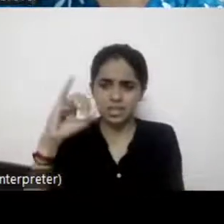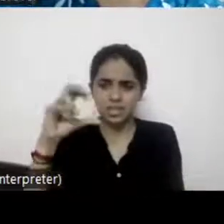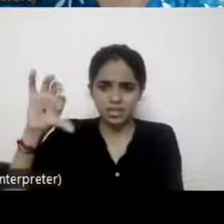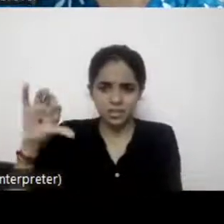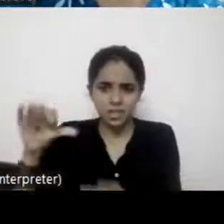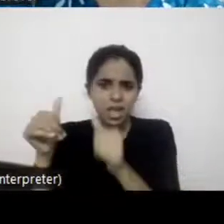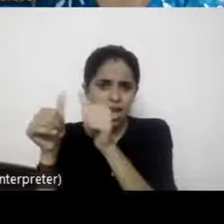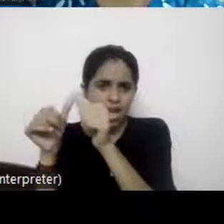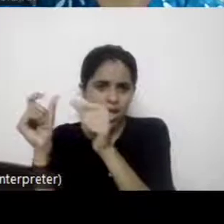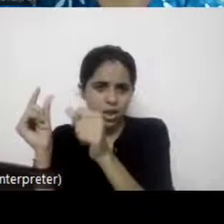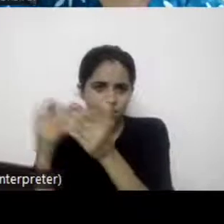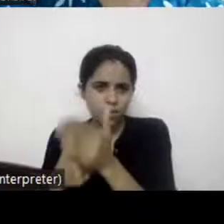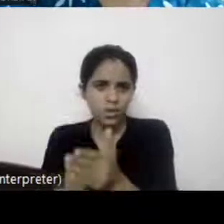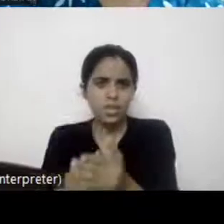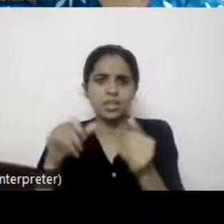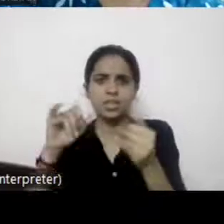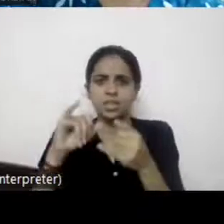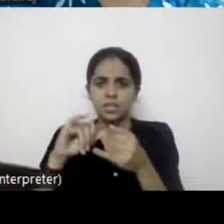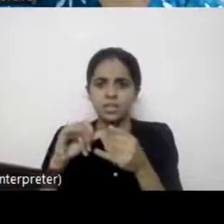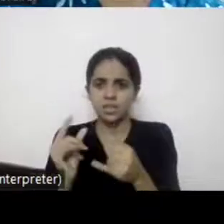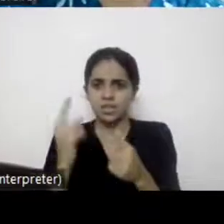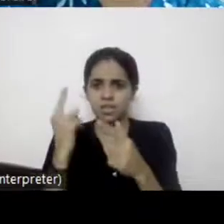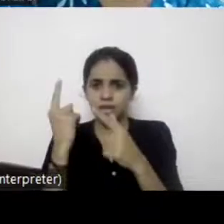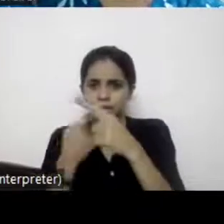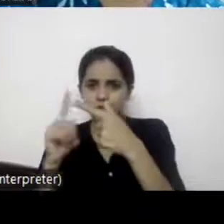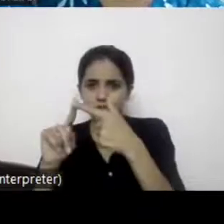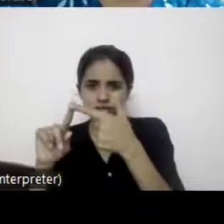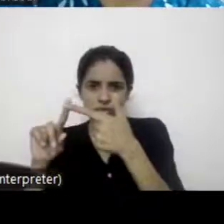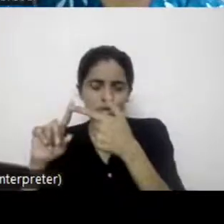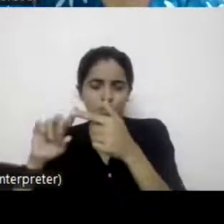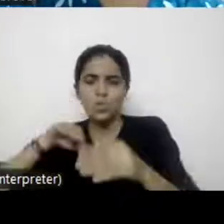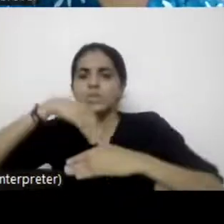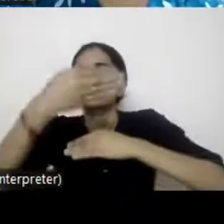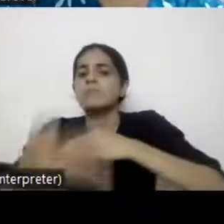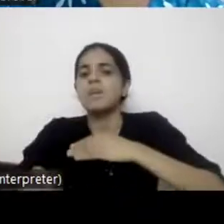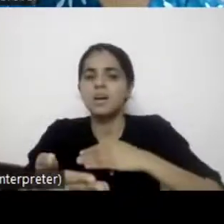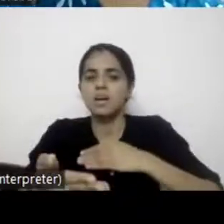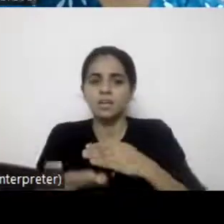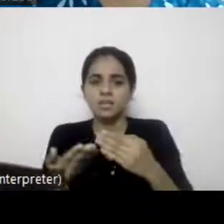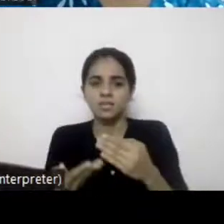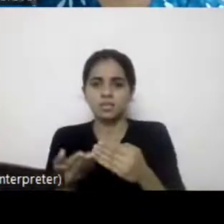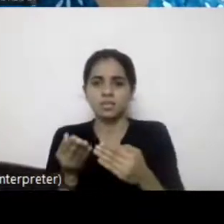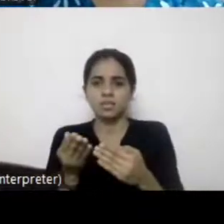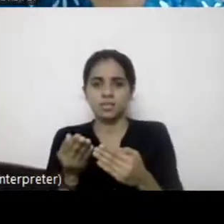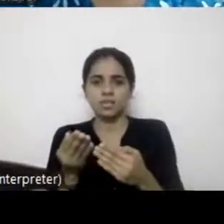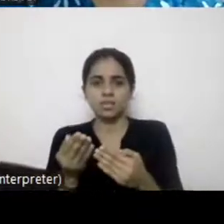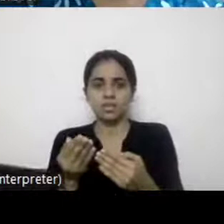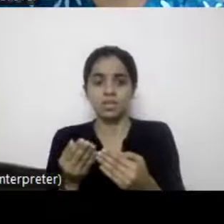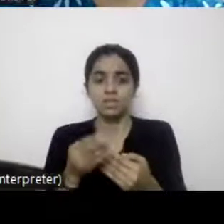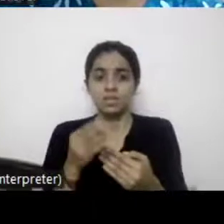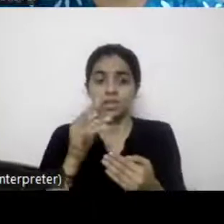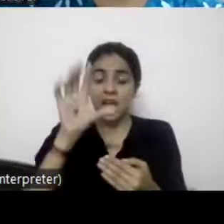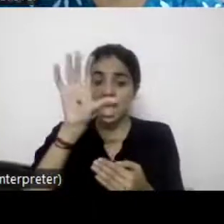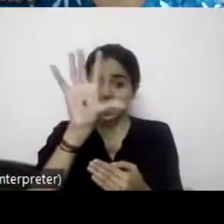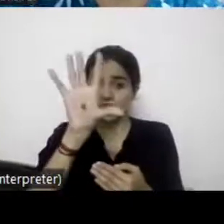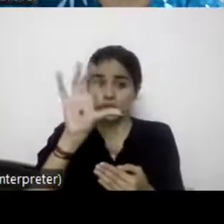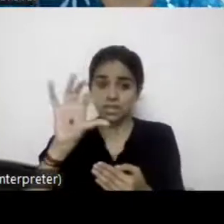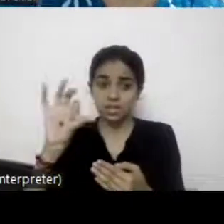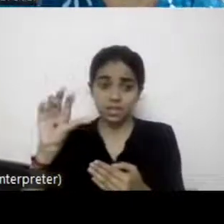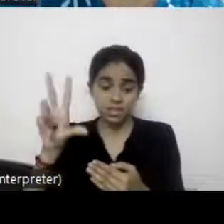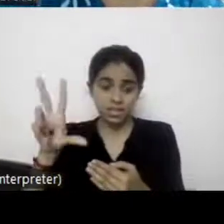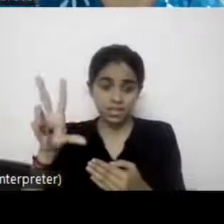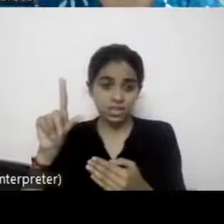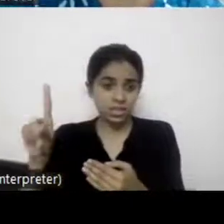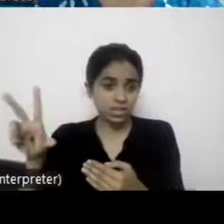Anurag 1972, Jeel Ke Us Paar 1973, Sunaina and Sangeet in 1980s,